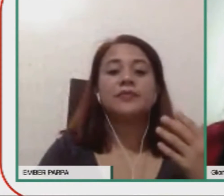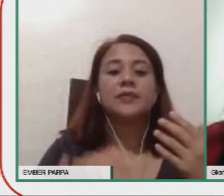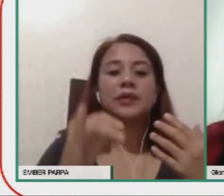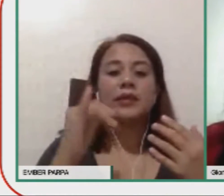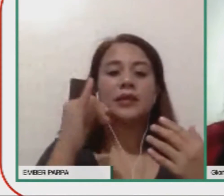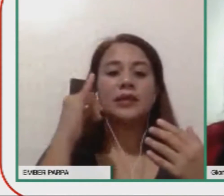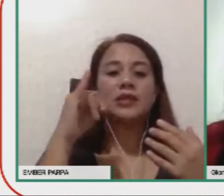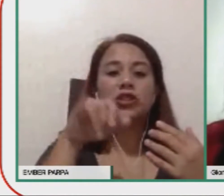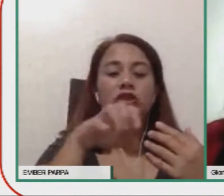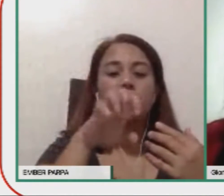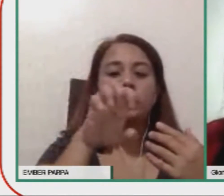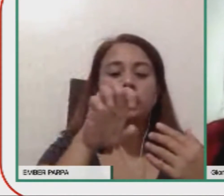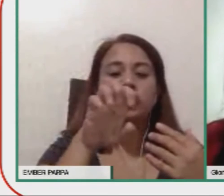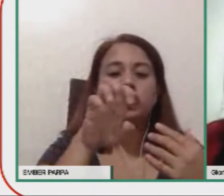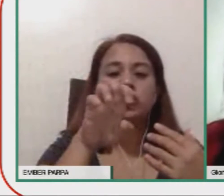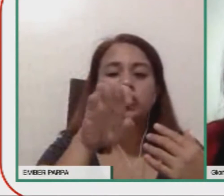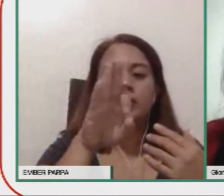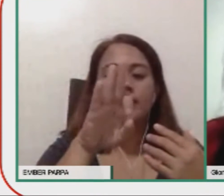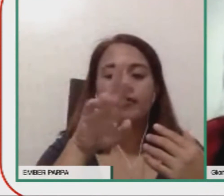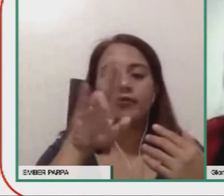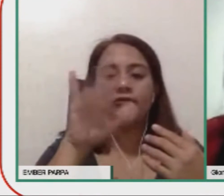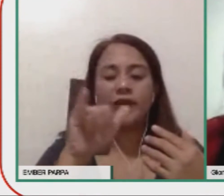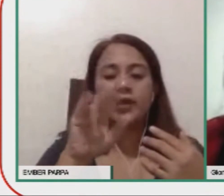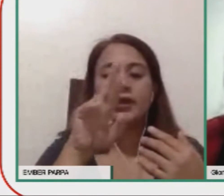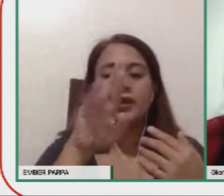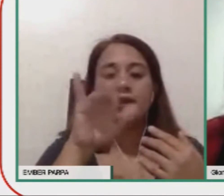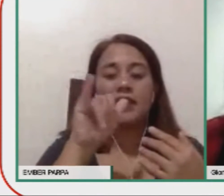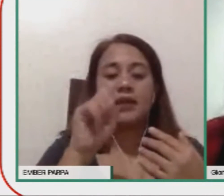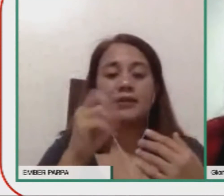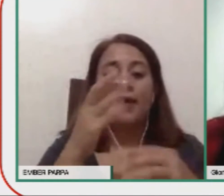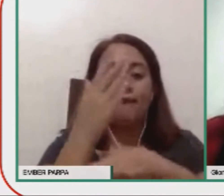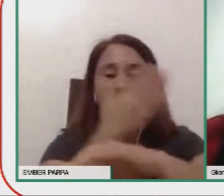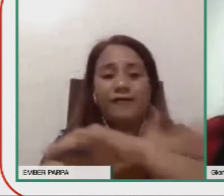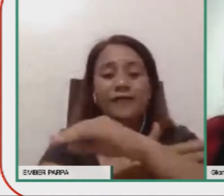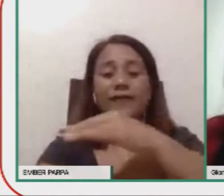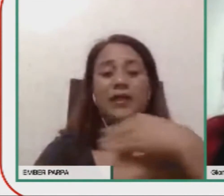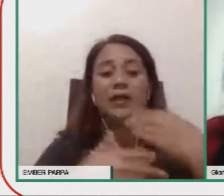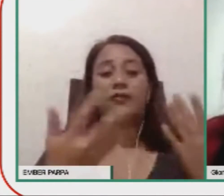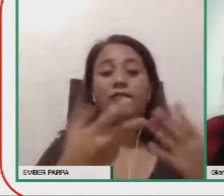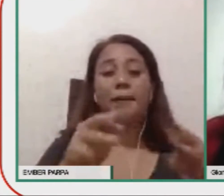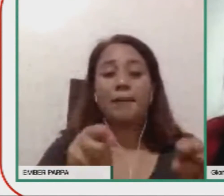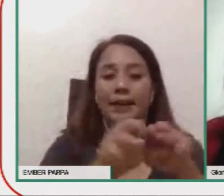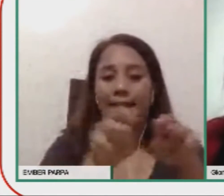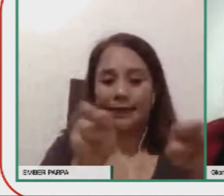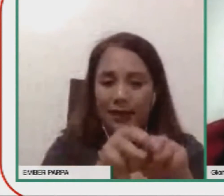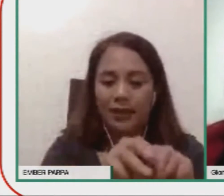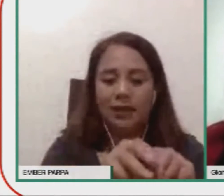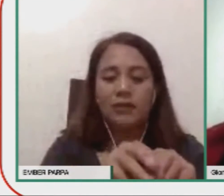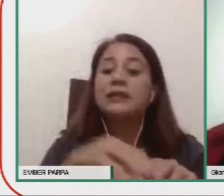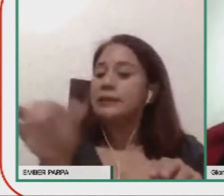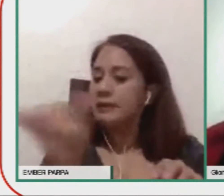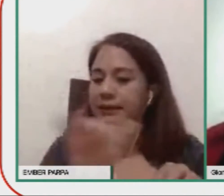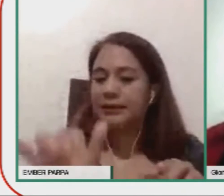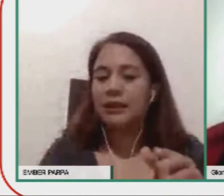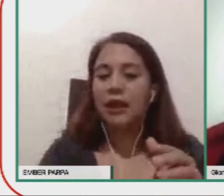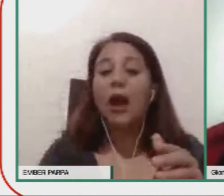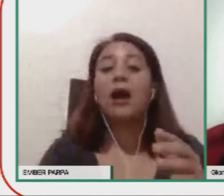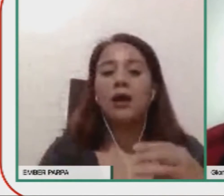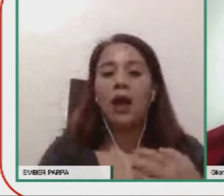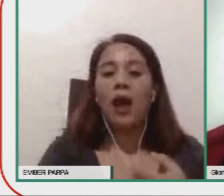is an amputee from San Roque, Marikina City. He owned a private firm,